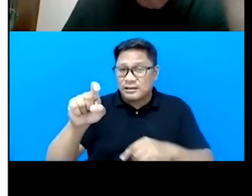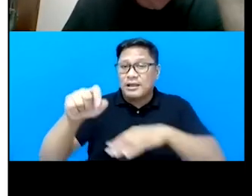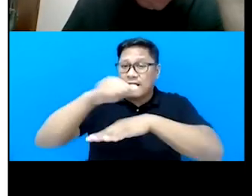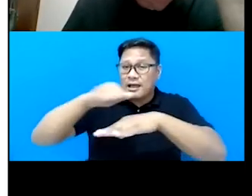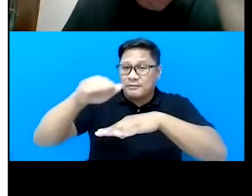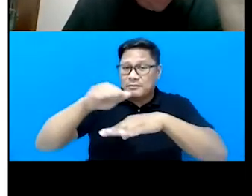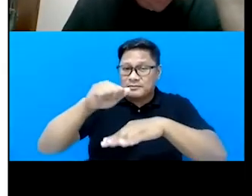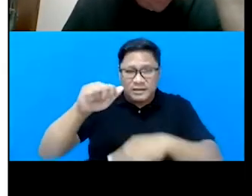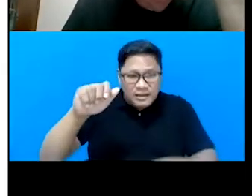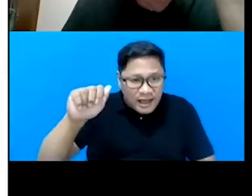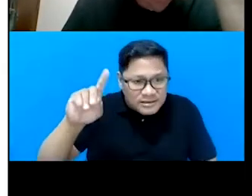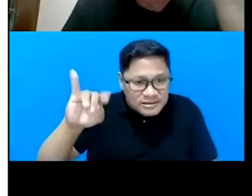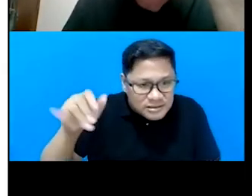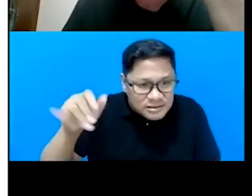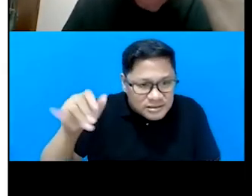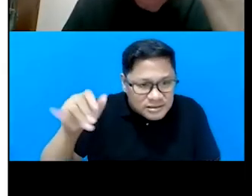adjective.